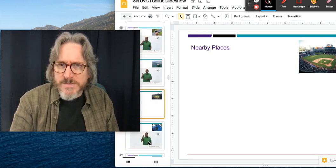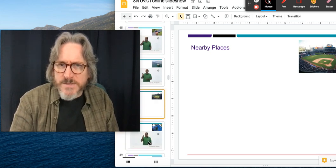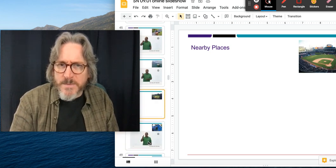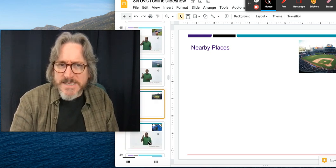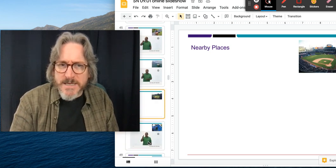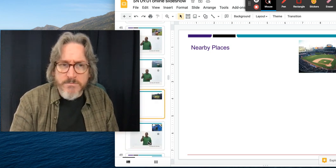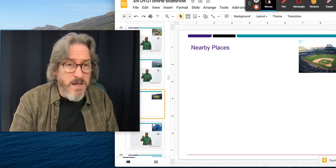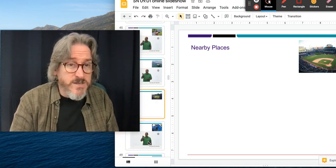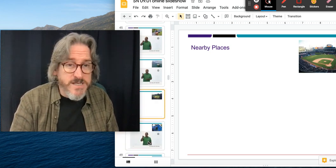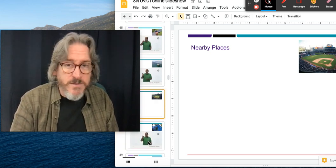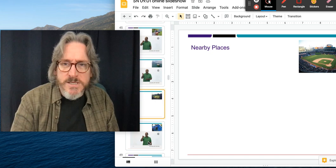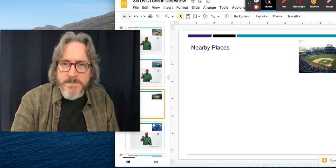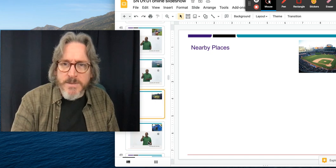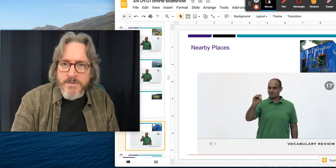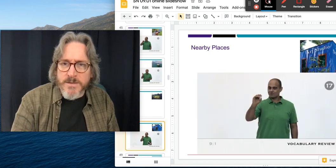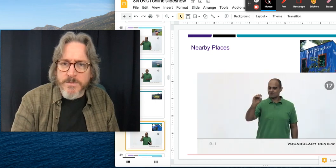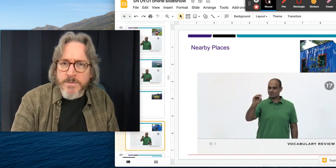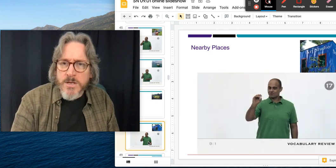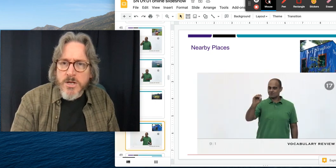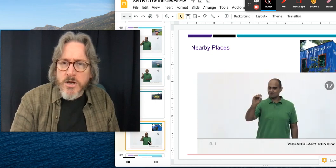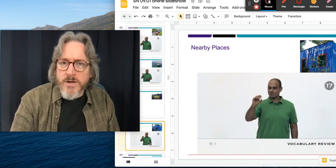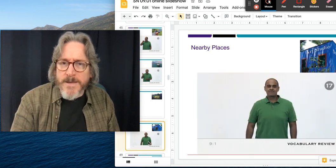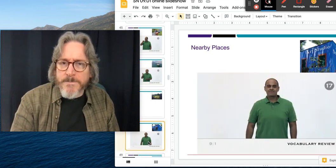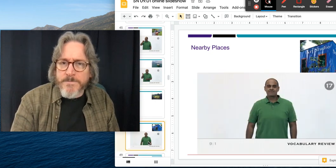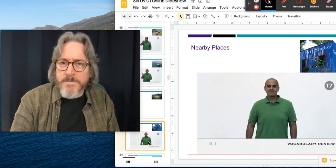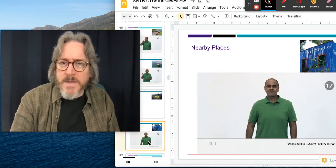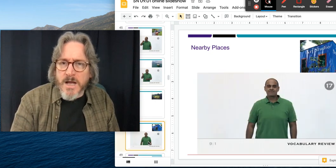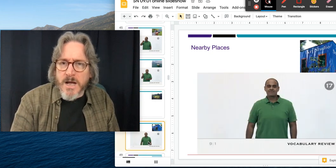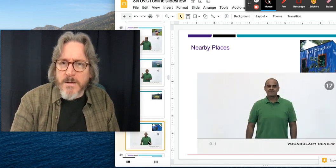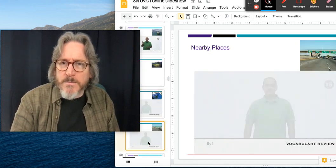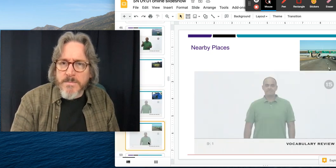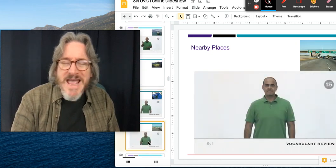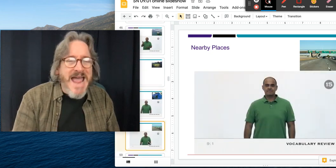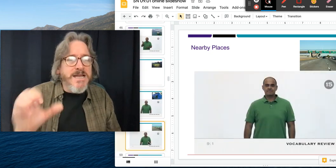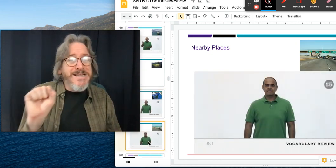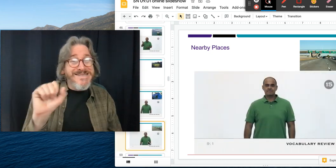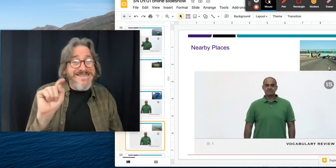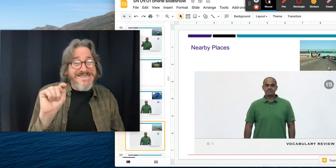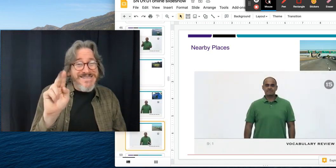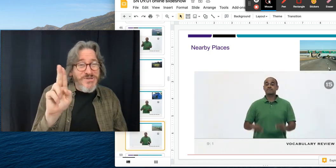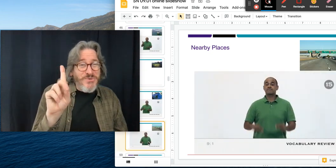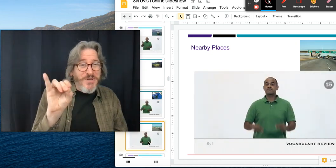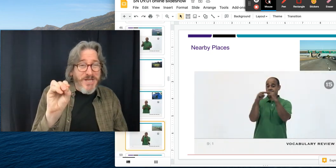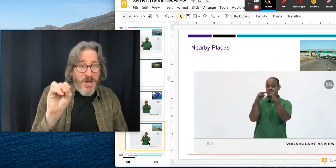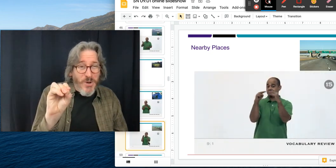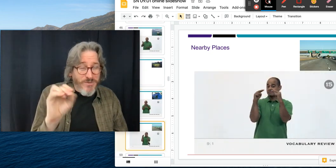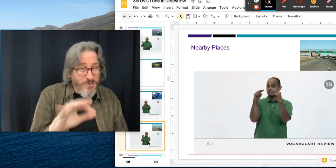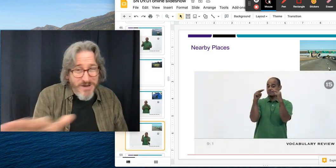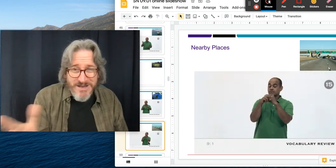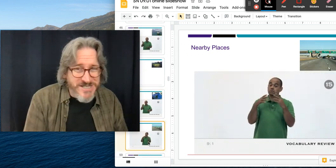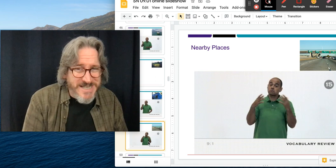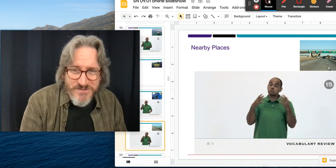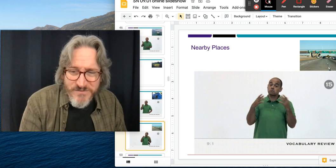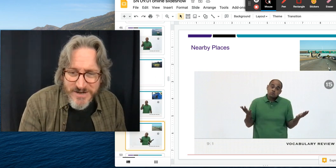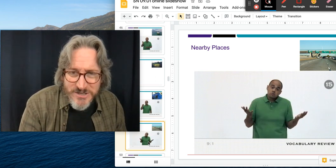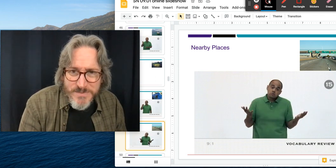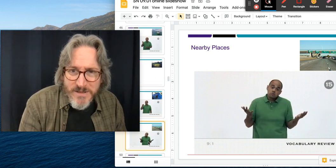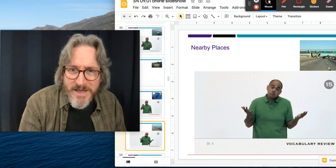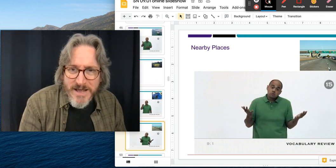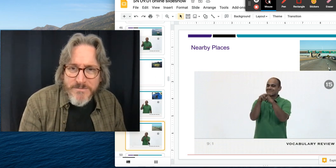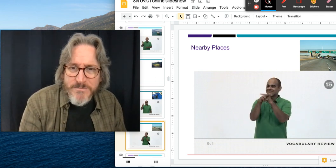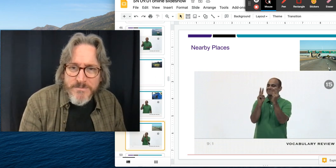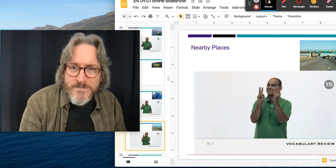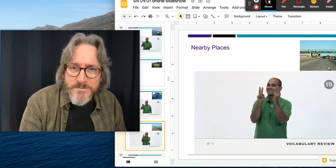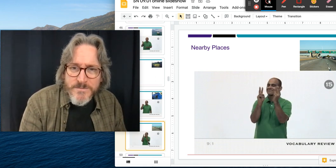baseball one seems to be missing. I'll have to see what's happening with that one. Okay. And studio, you just have to finger